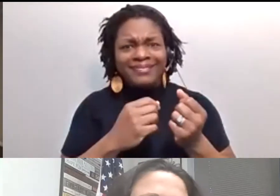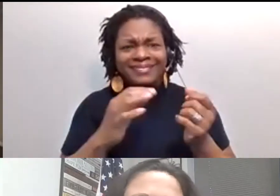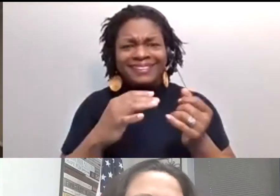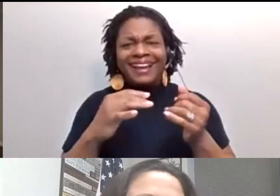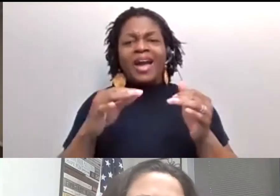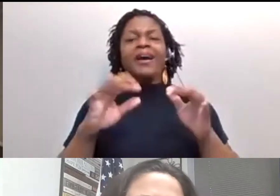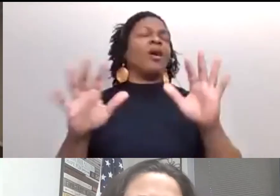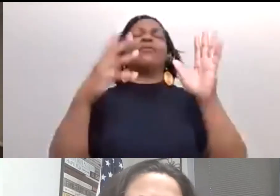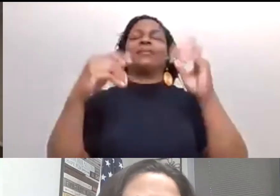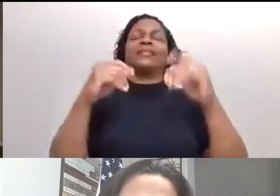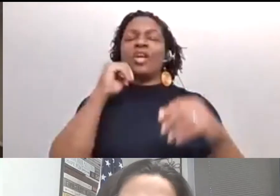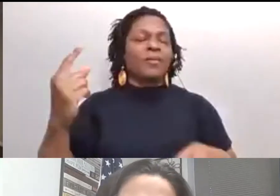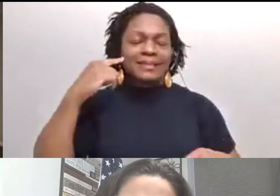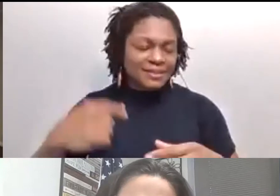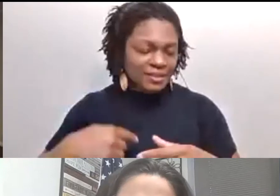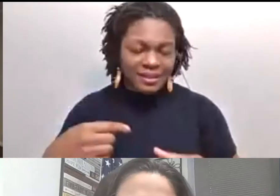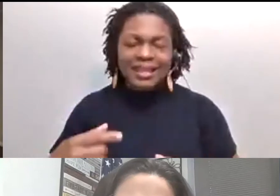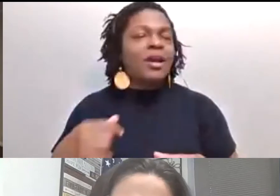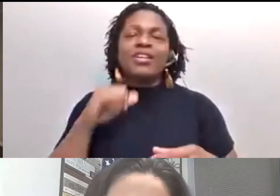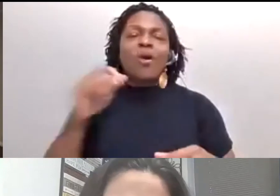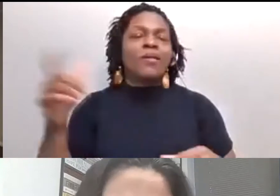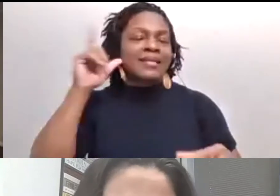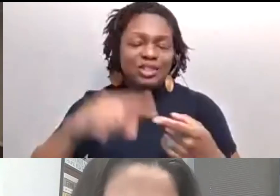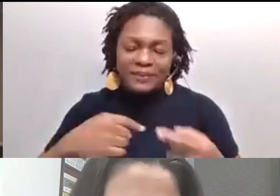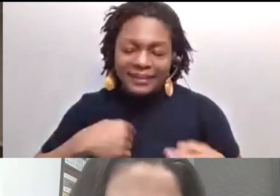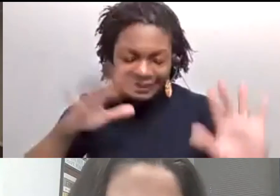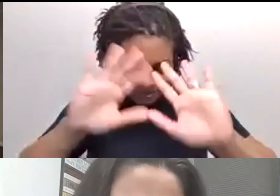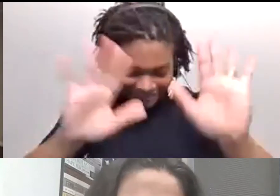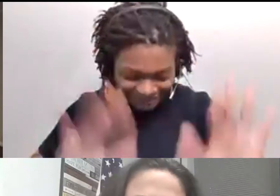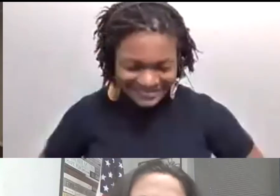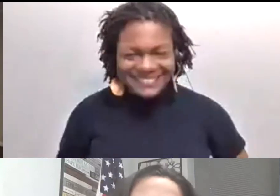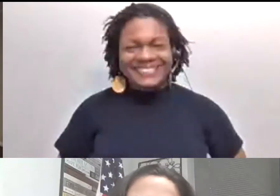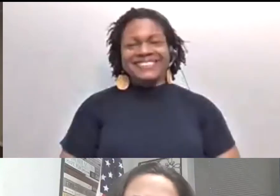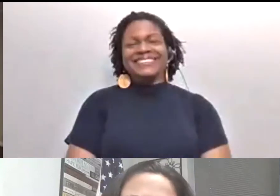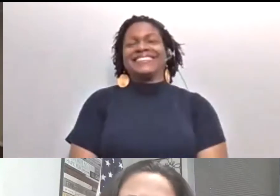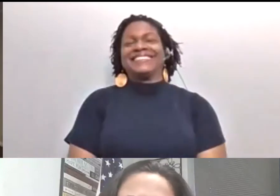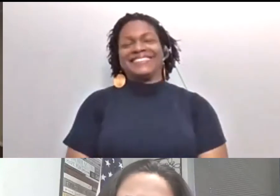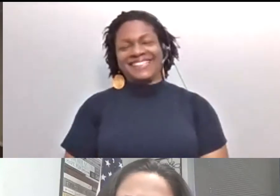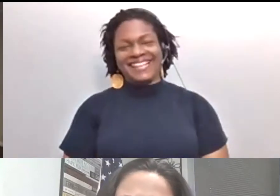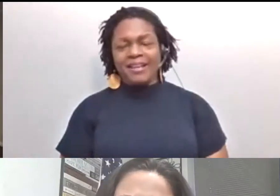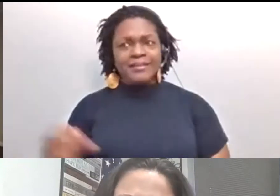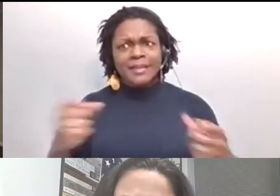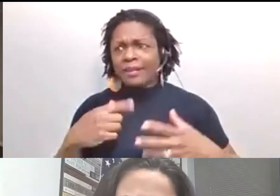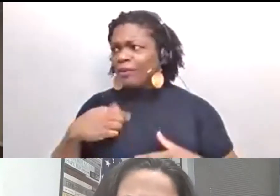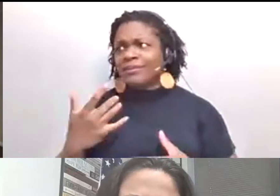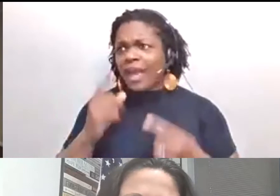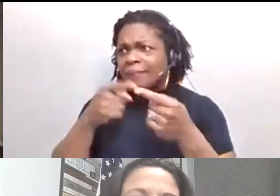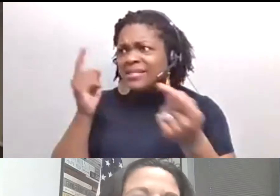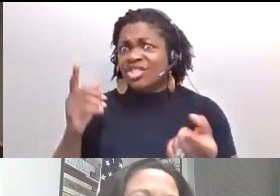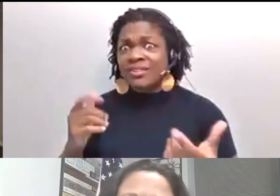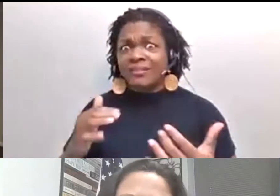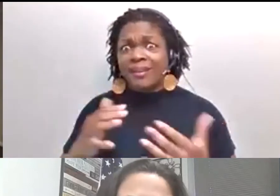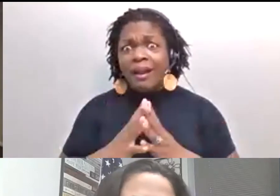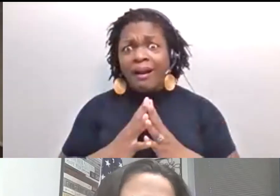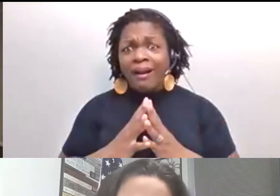Don't Yeah, listen I to was like, words that you come really out of my scared me mouth. for a minute. You really scared me for a second. I was like, wait, what?